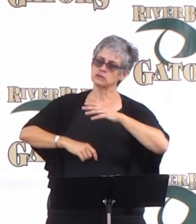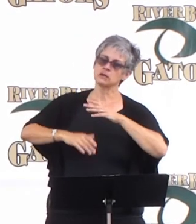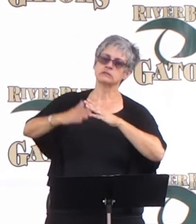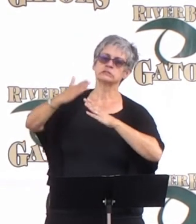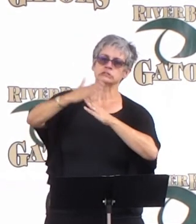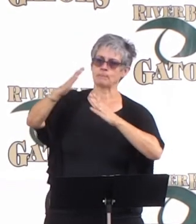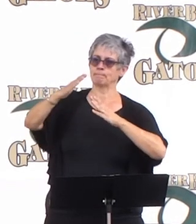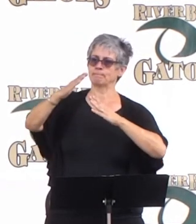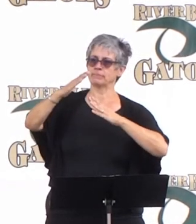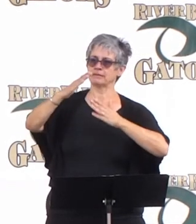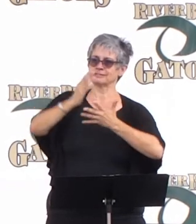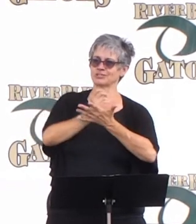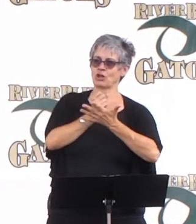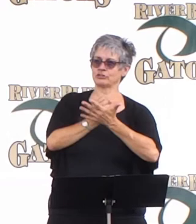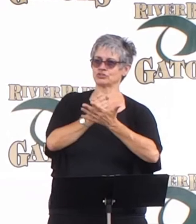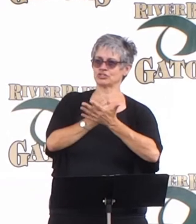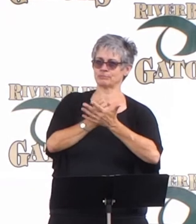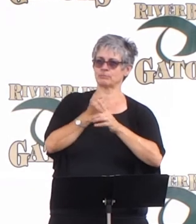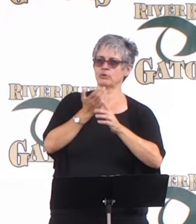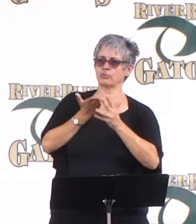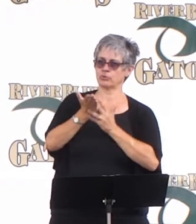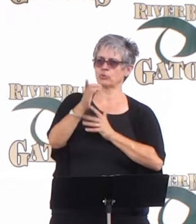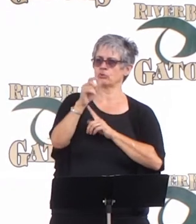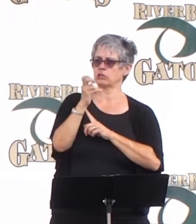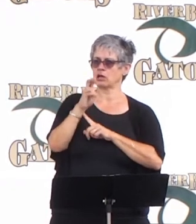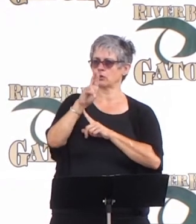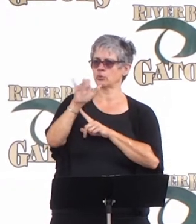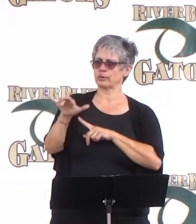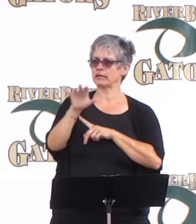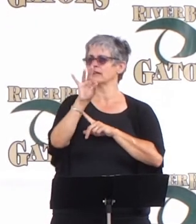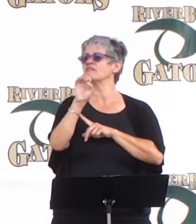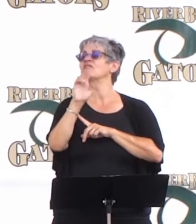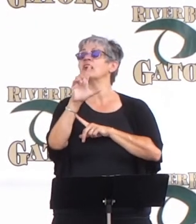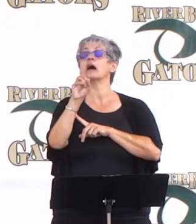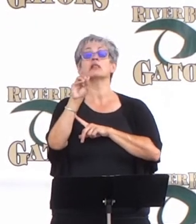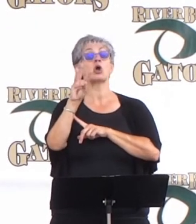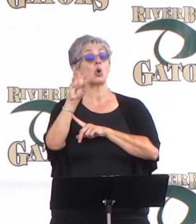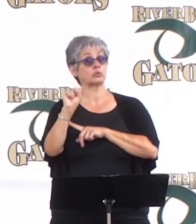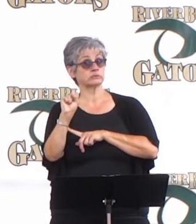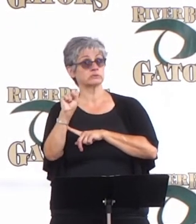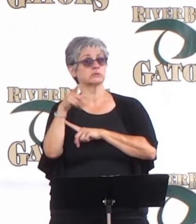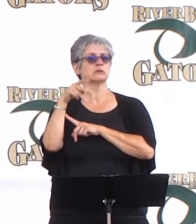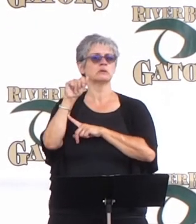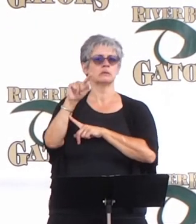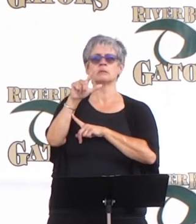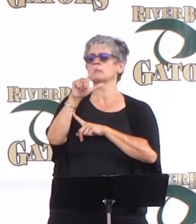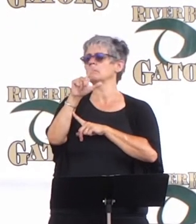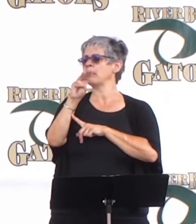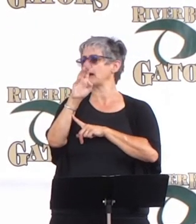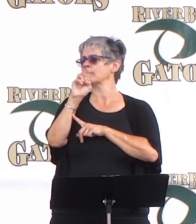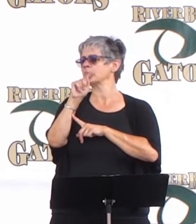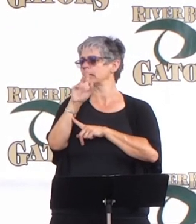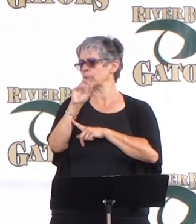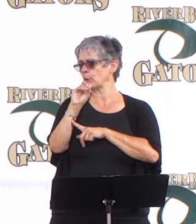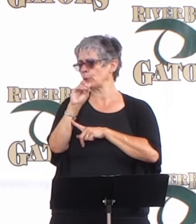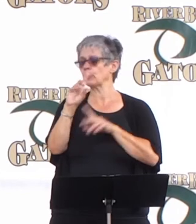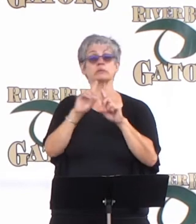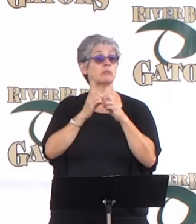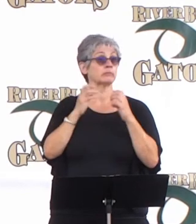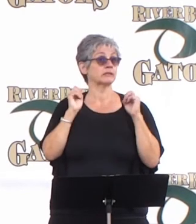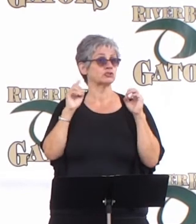Palmetto Fellows. Administered by the South Carolina Commission on Higher Education, Palmetto Fellows recipients